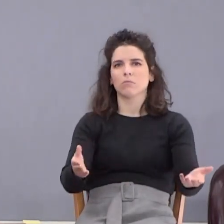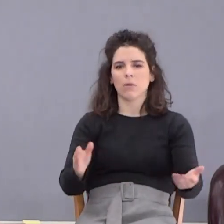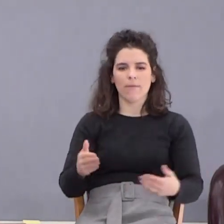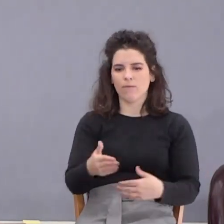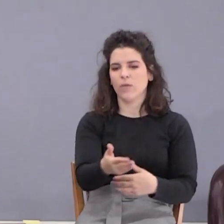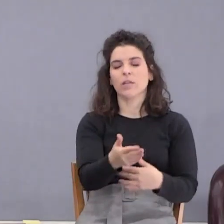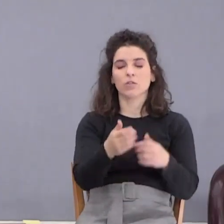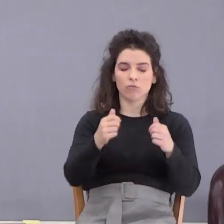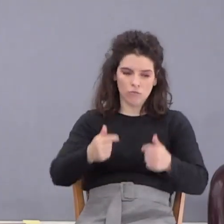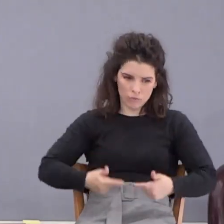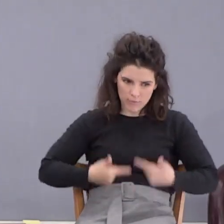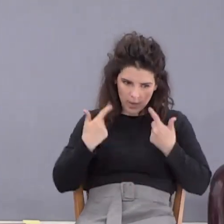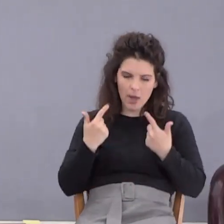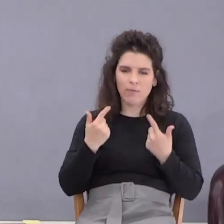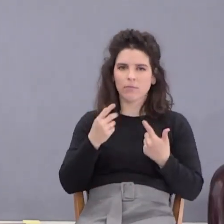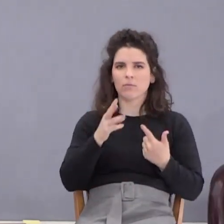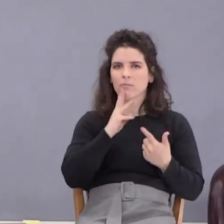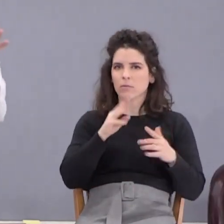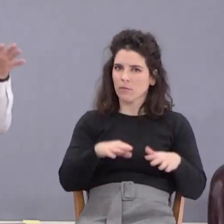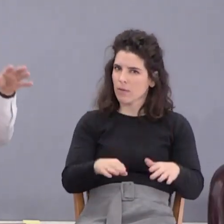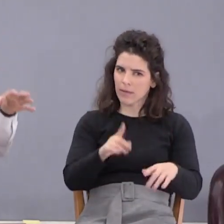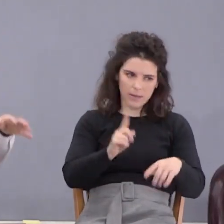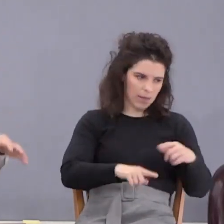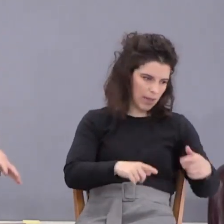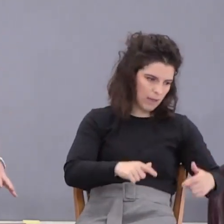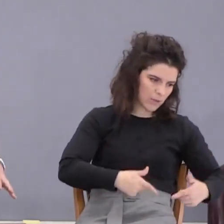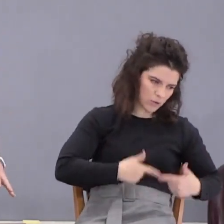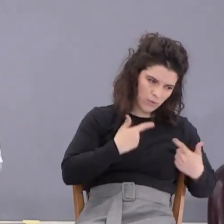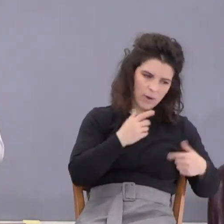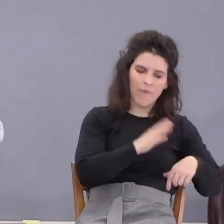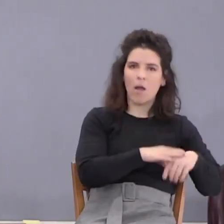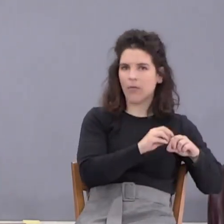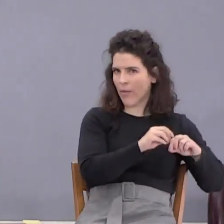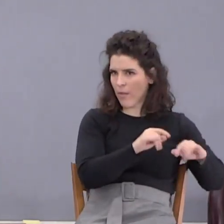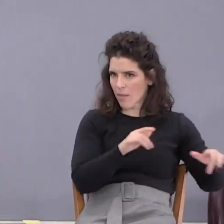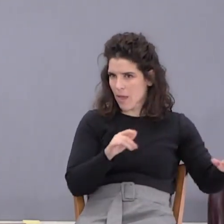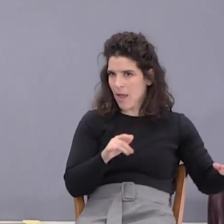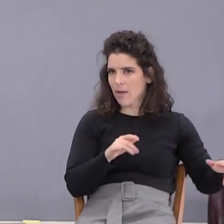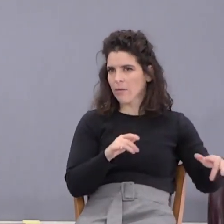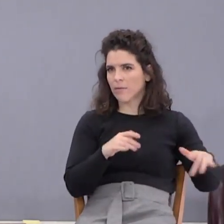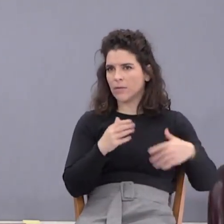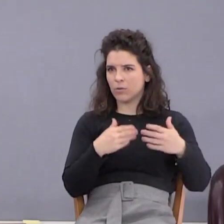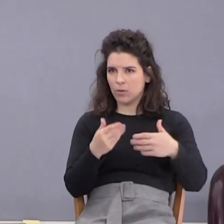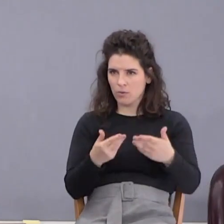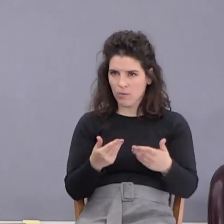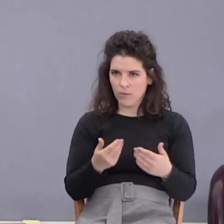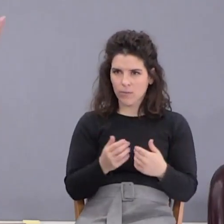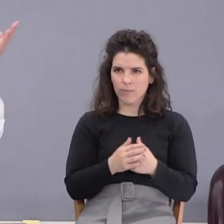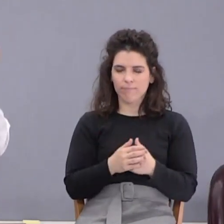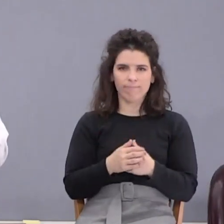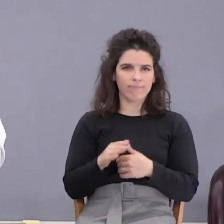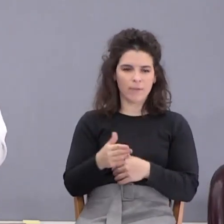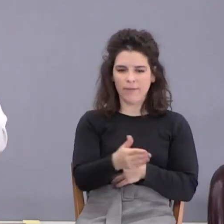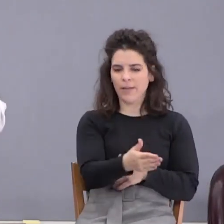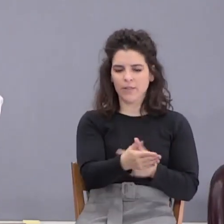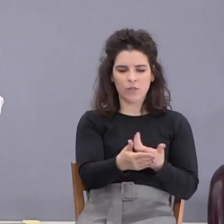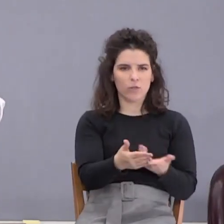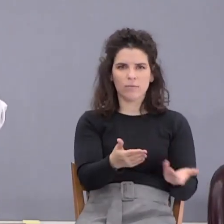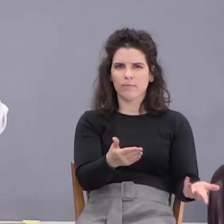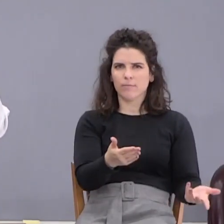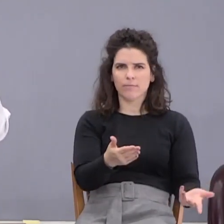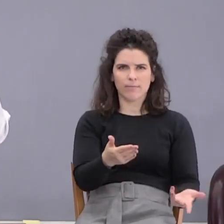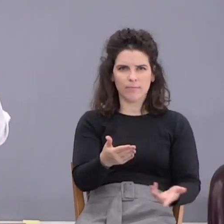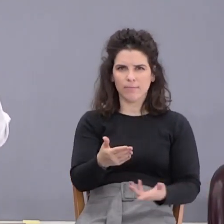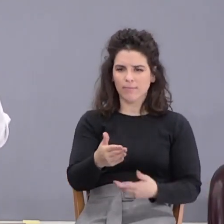fish survives in the ocean. A fish can't survive on the land, and so on and so forth, right? A fish